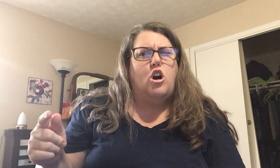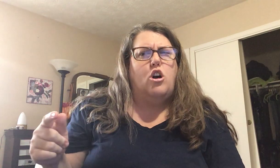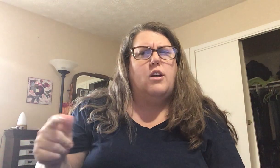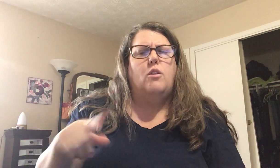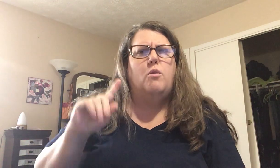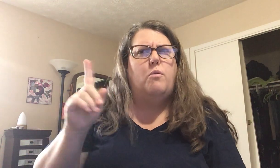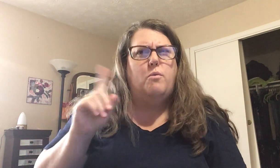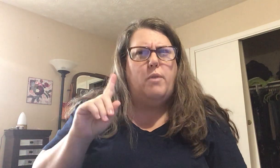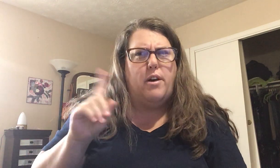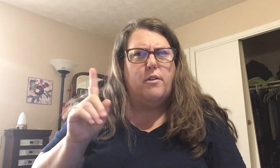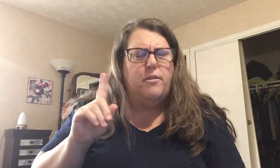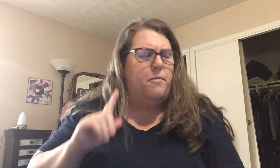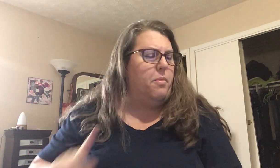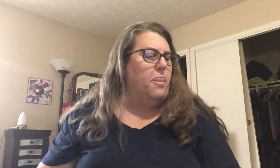dog where?